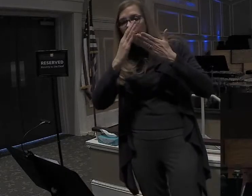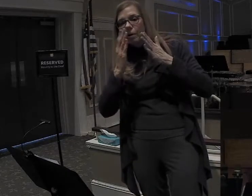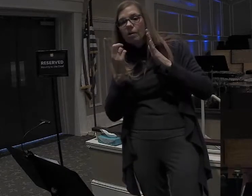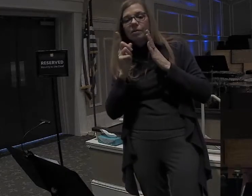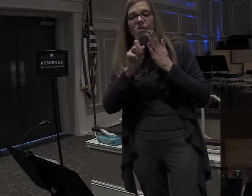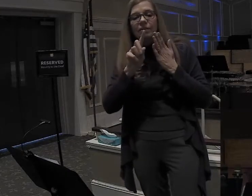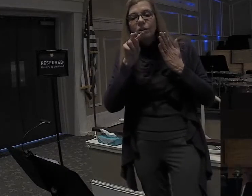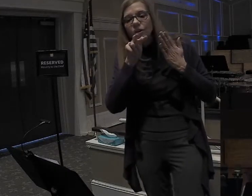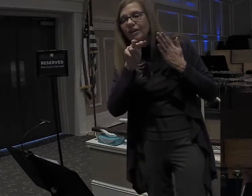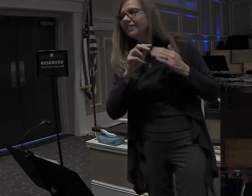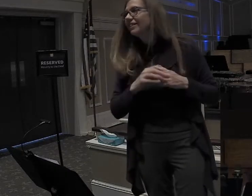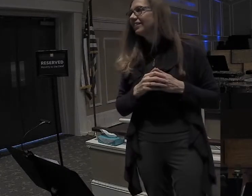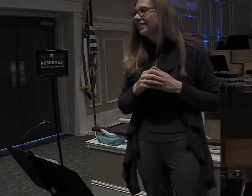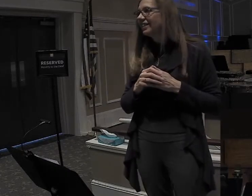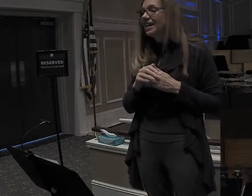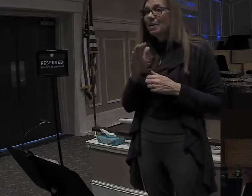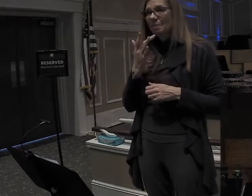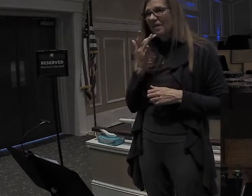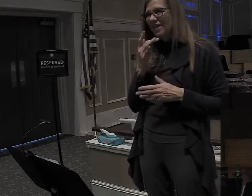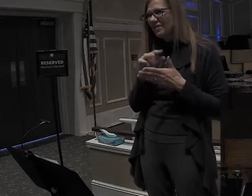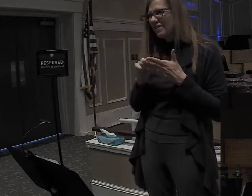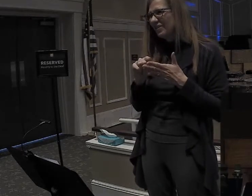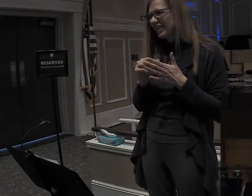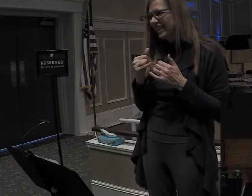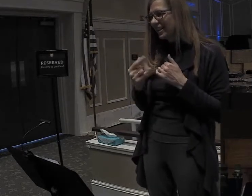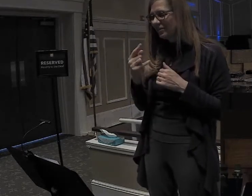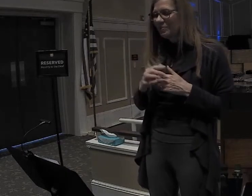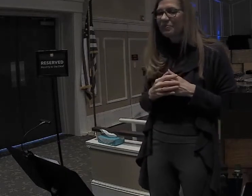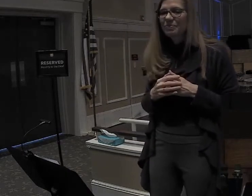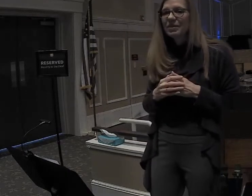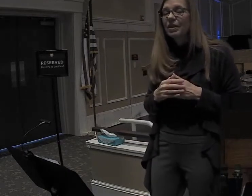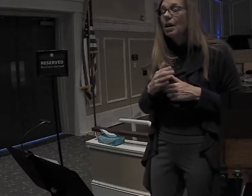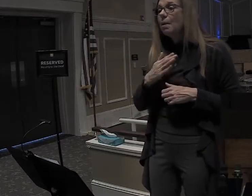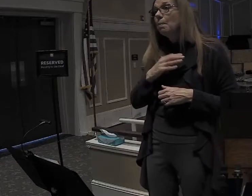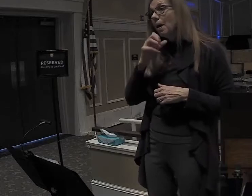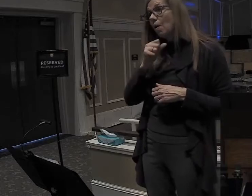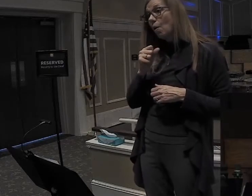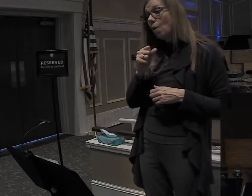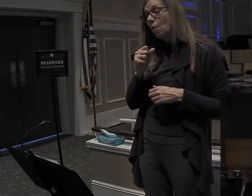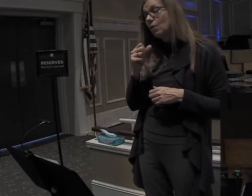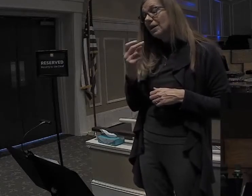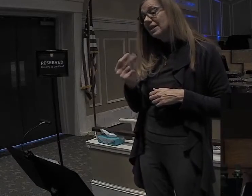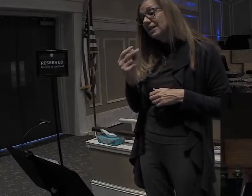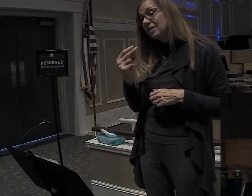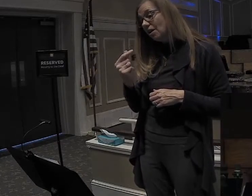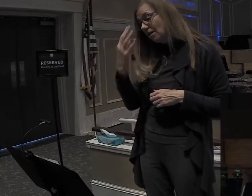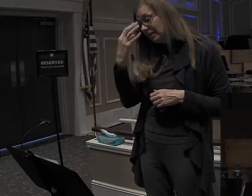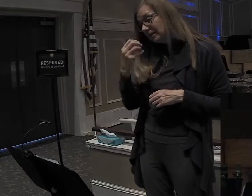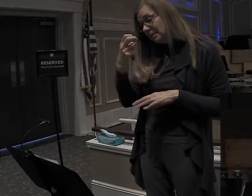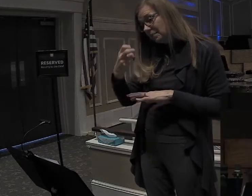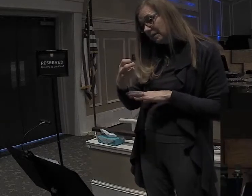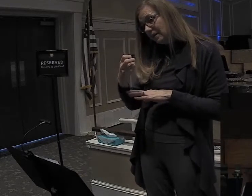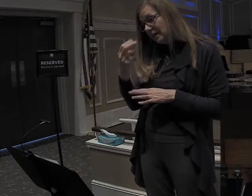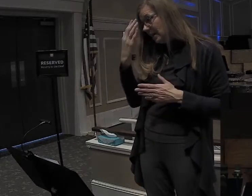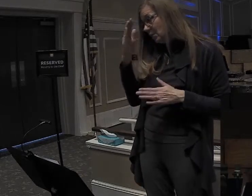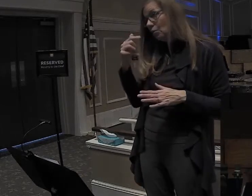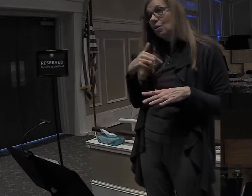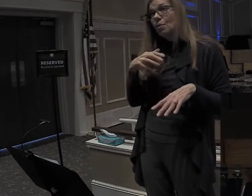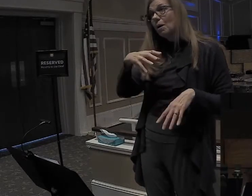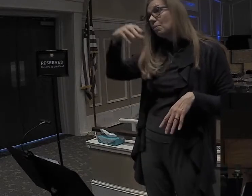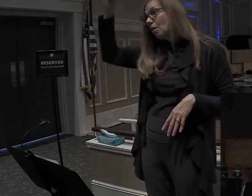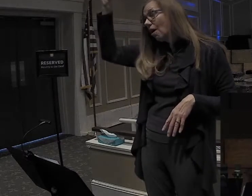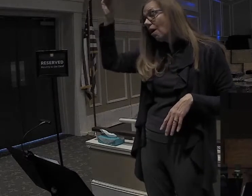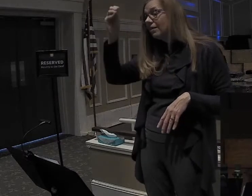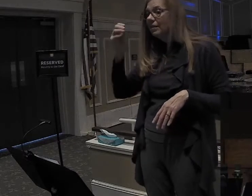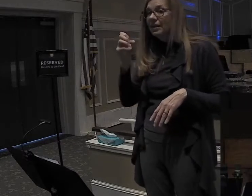pane." And this is my favorite verse. It's the last one. "My old hound dog lies there sleeping. He don't know I'm going to leave,